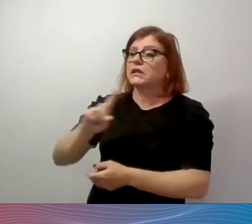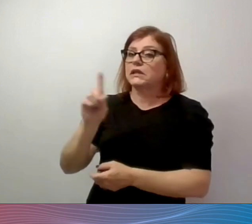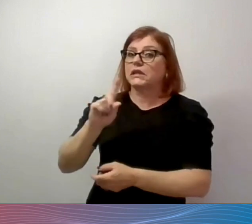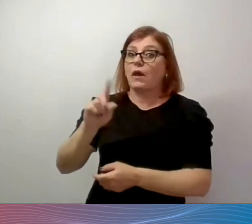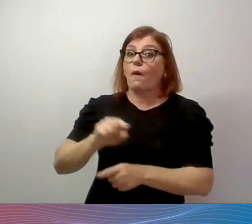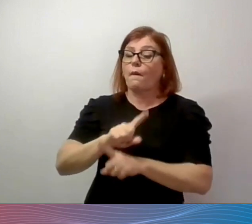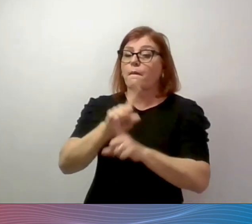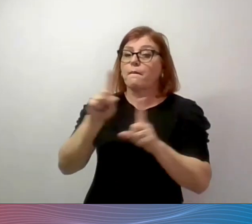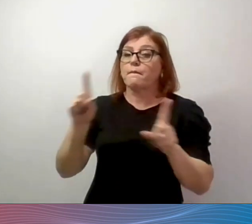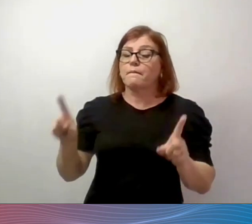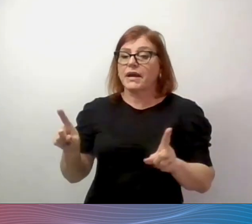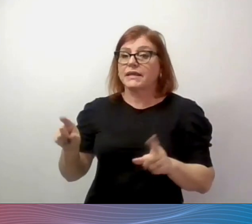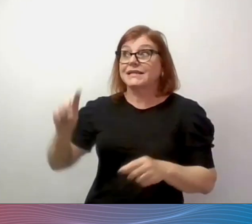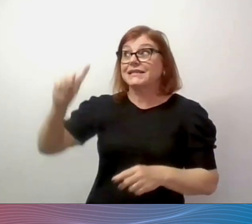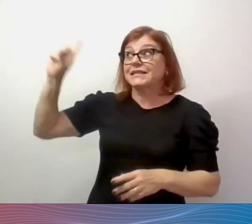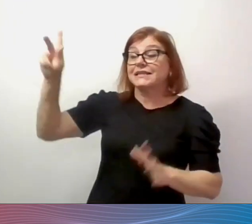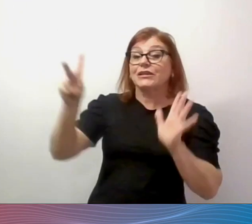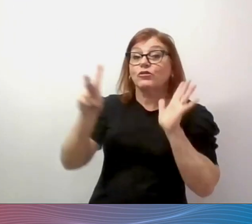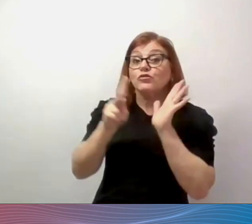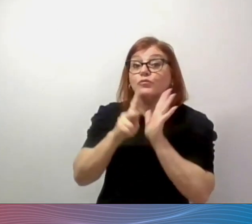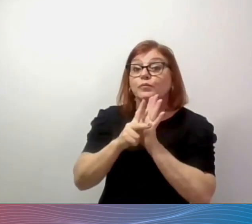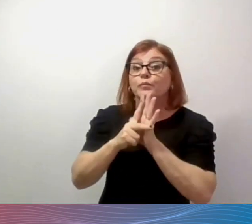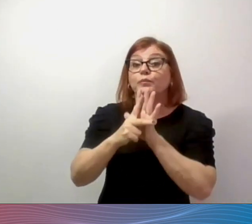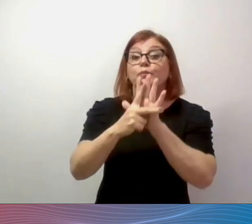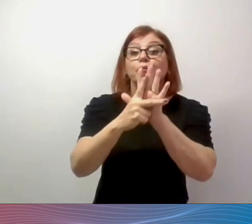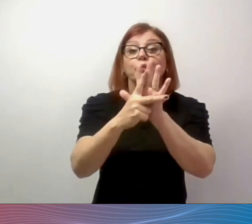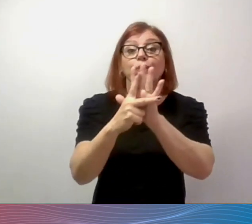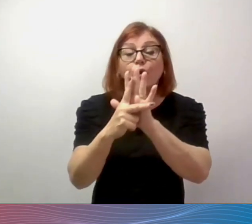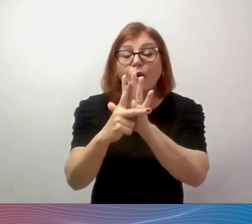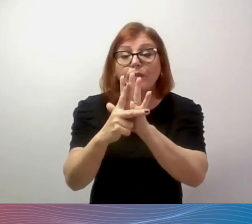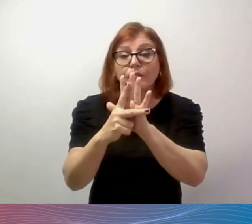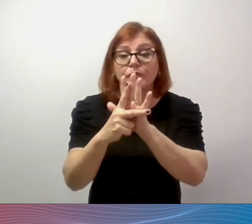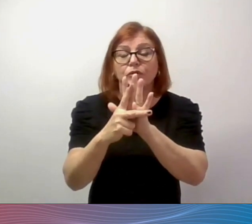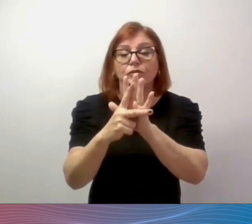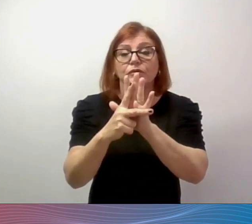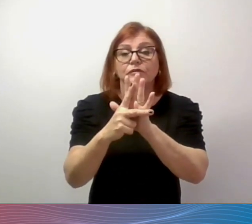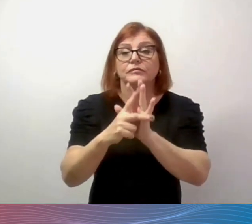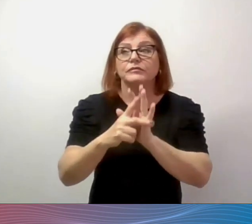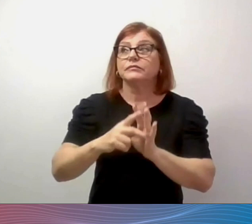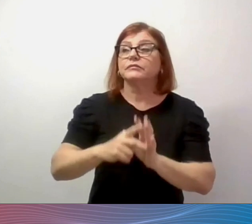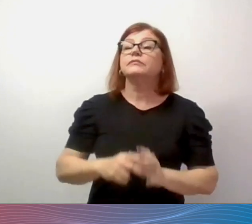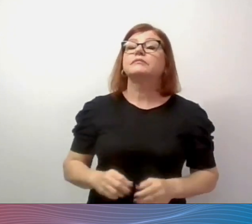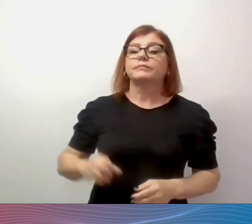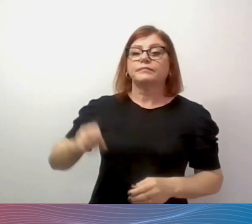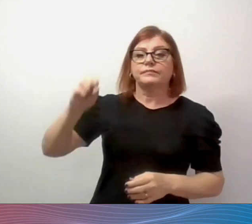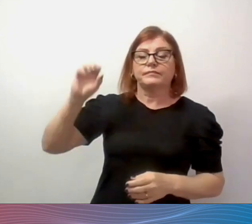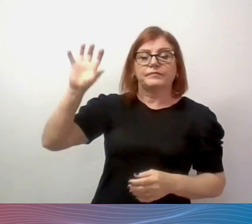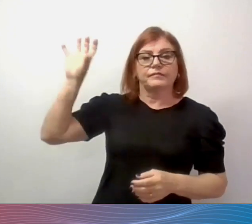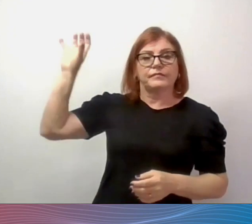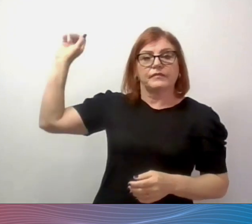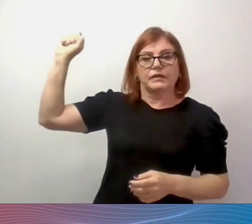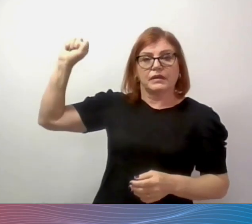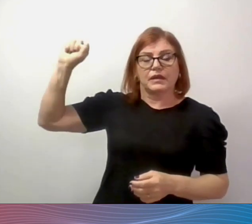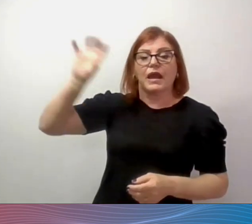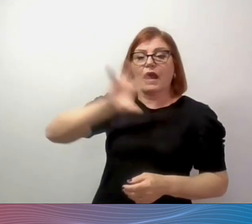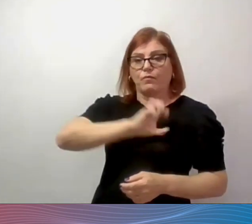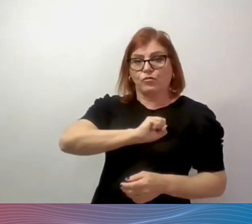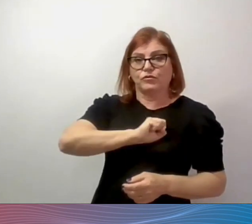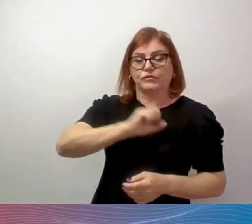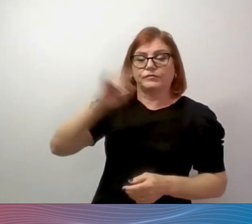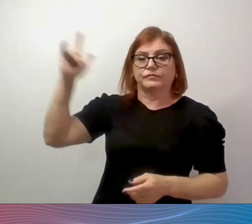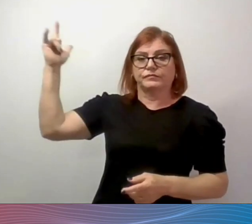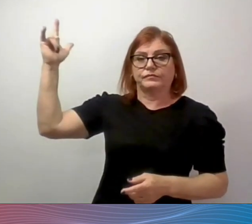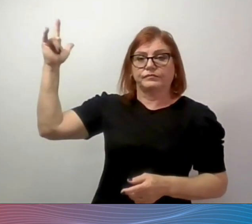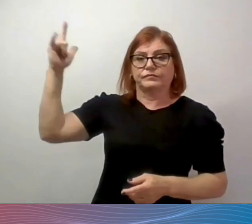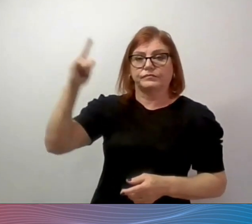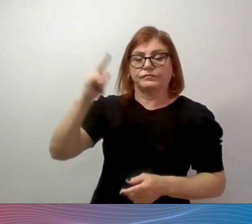he is love. A essência de Deus é amor. God's essence is love. Por isso eu disse